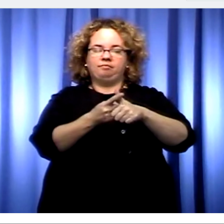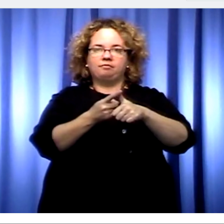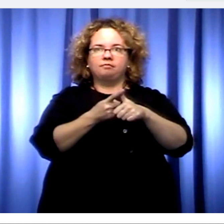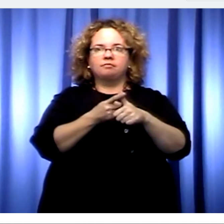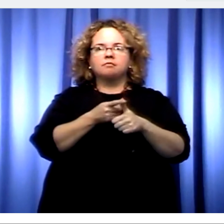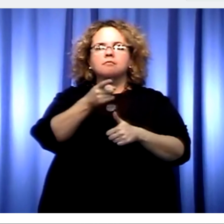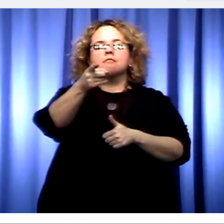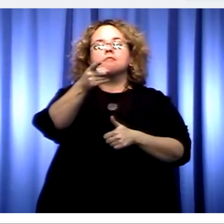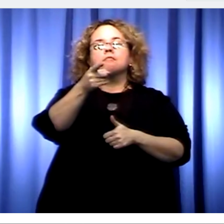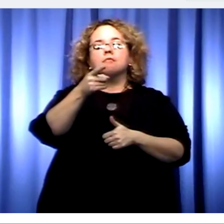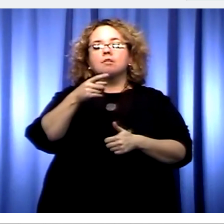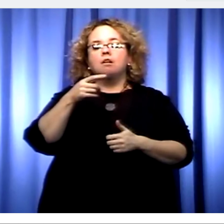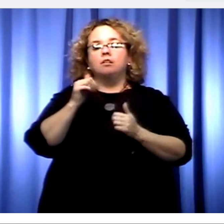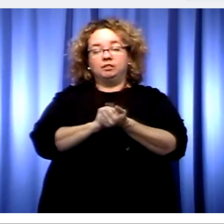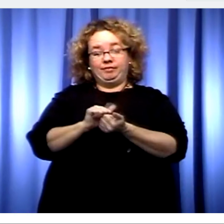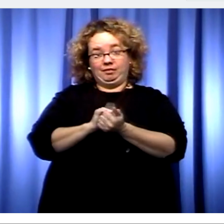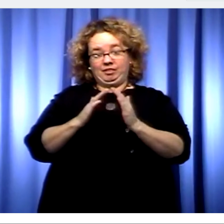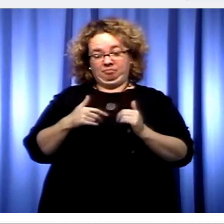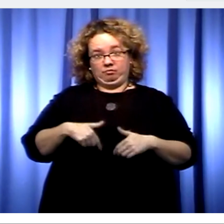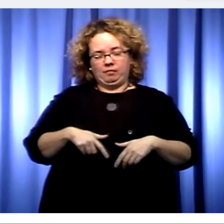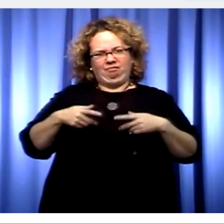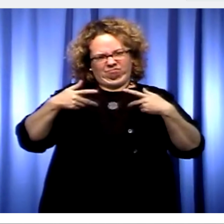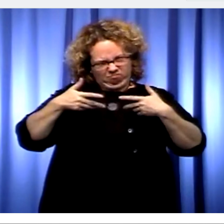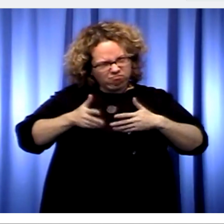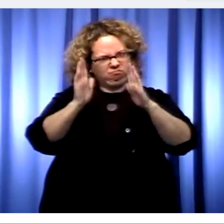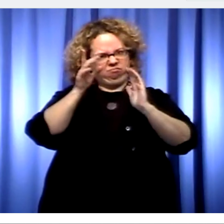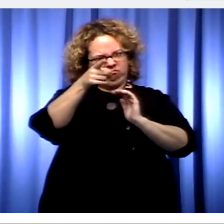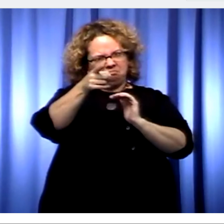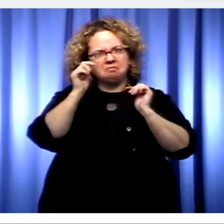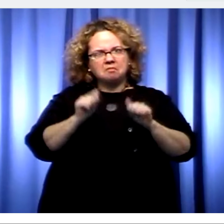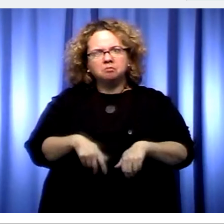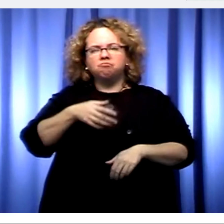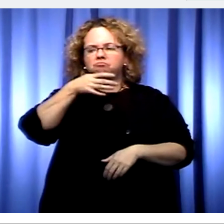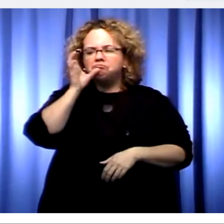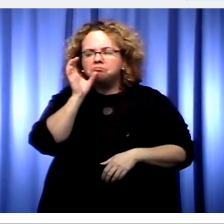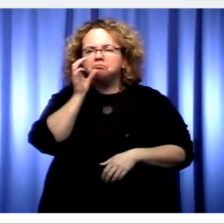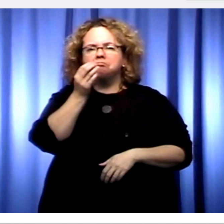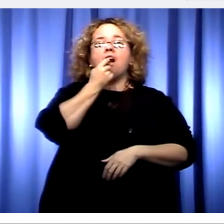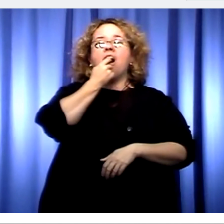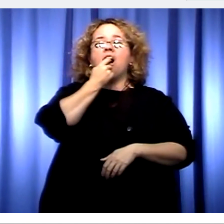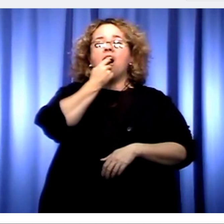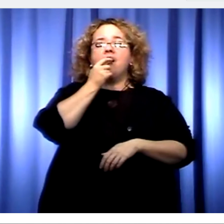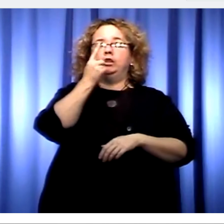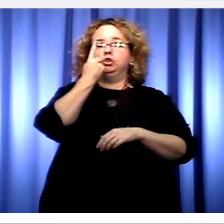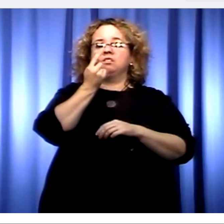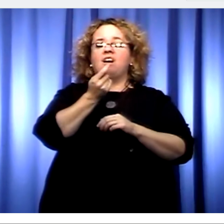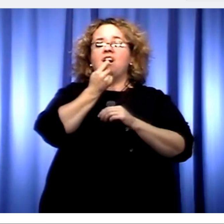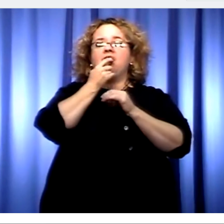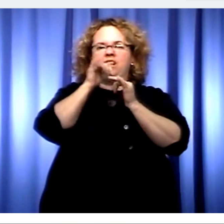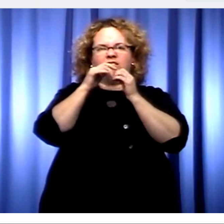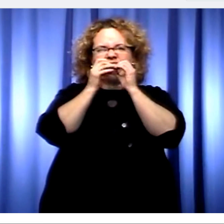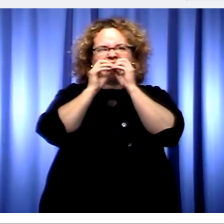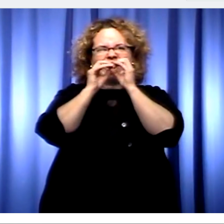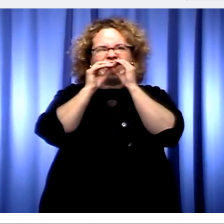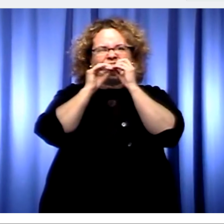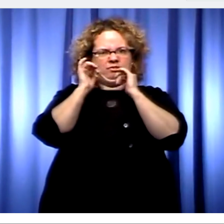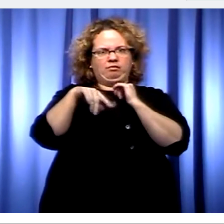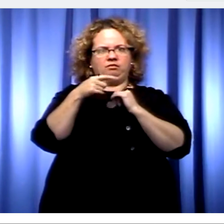So the stomach has three very important jobs. The first one, obviously, food and water when it goes into your